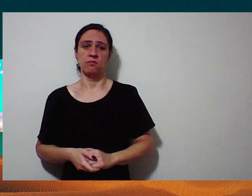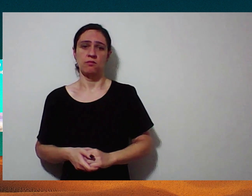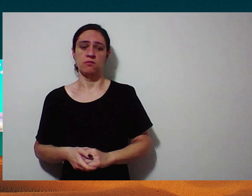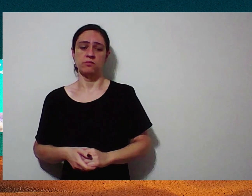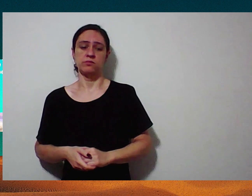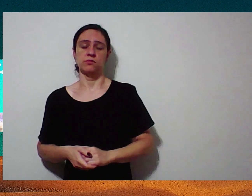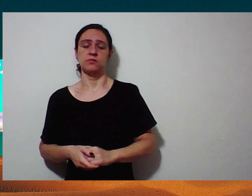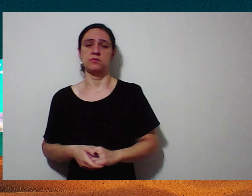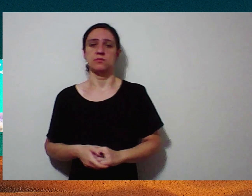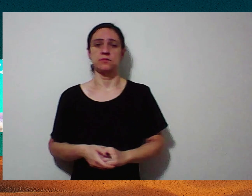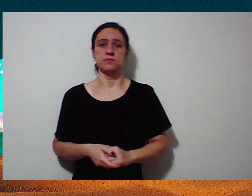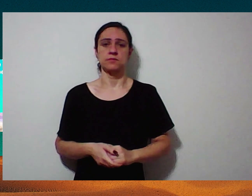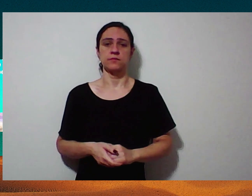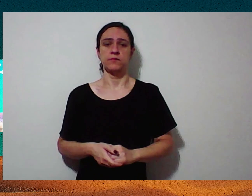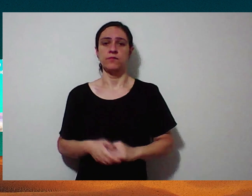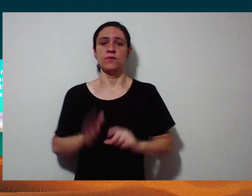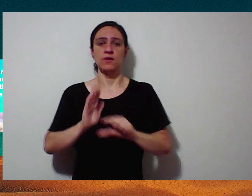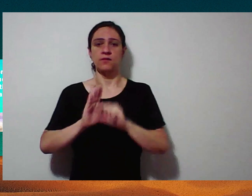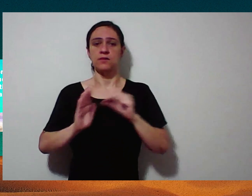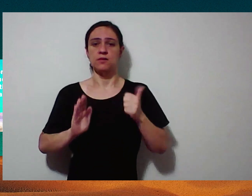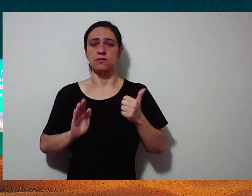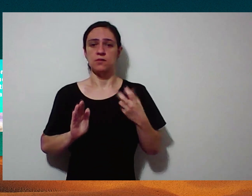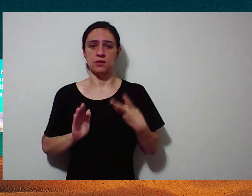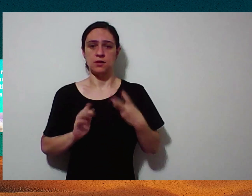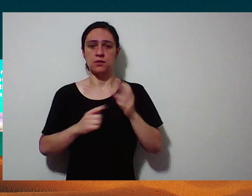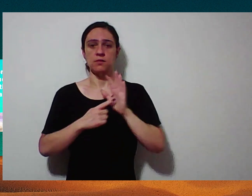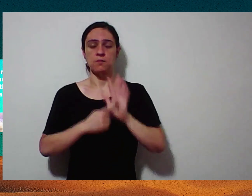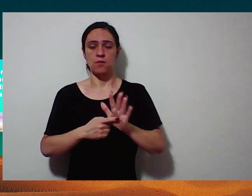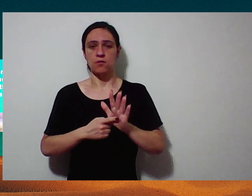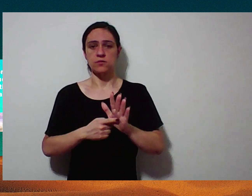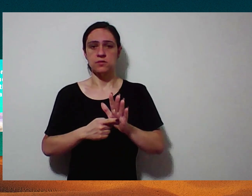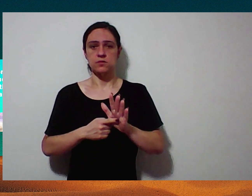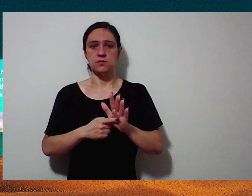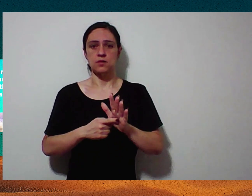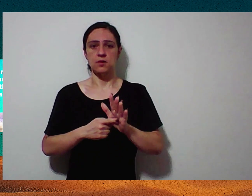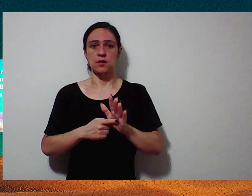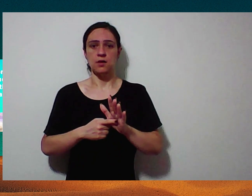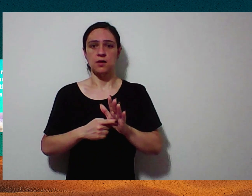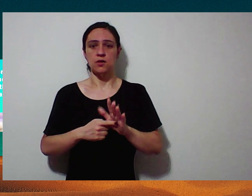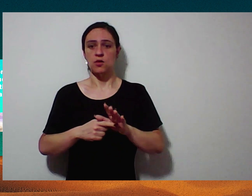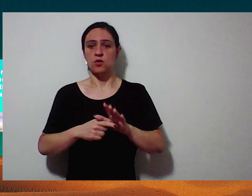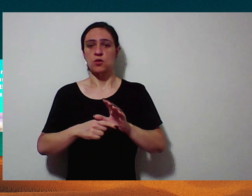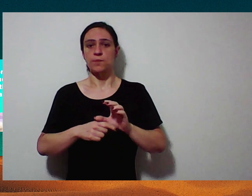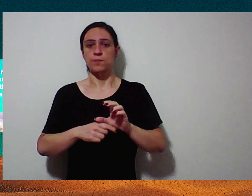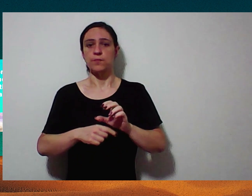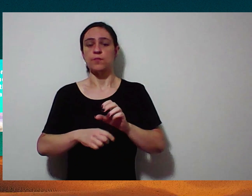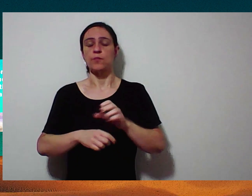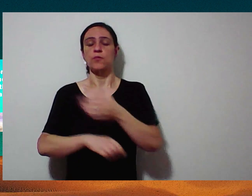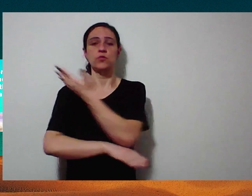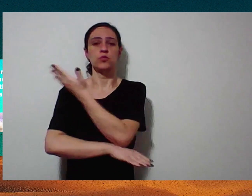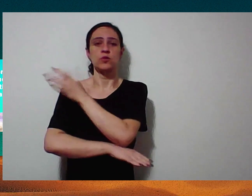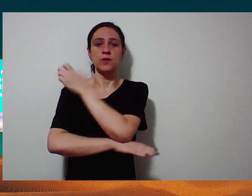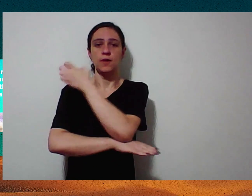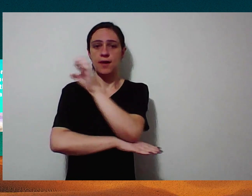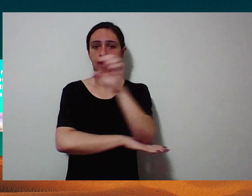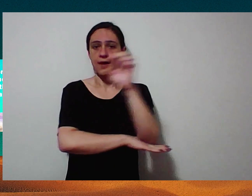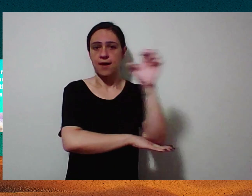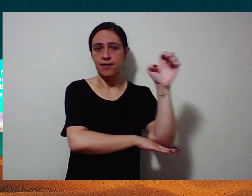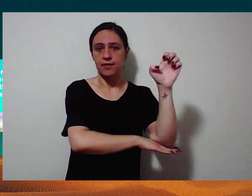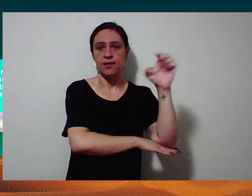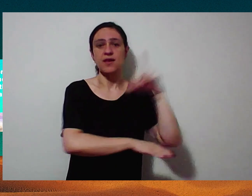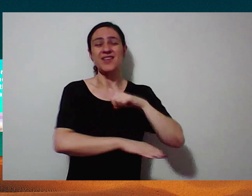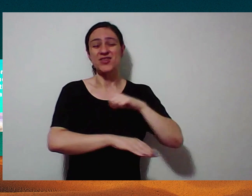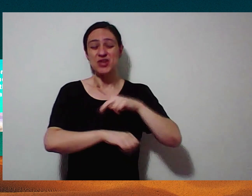No versículo 13 diz: Estavas no Éden, jardim de Deus, e todas as pedras preciosas te cobrias.